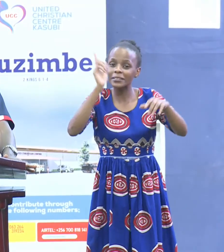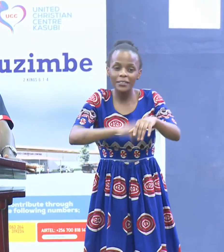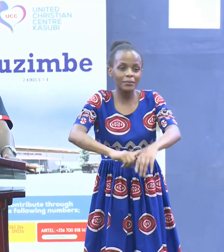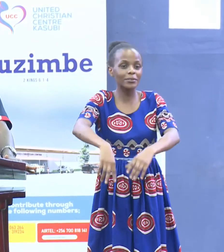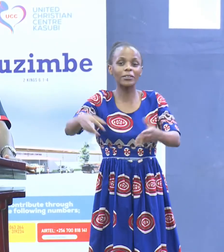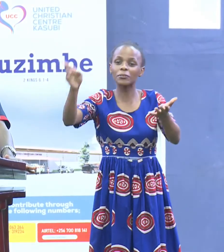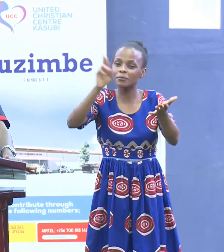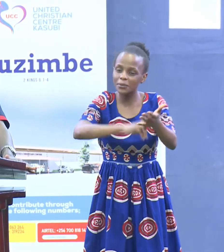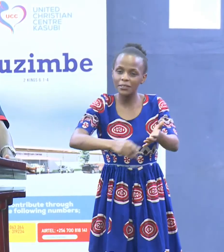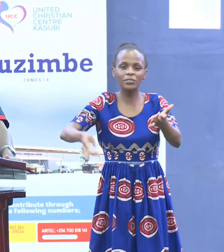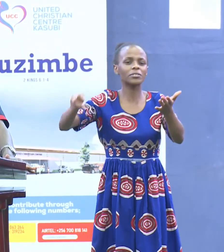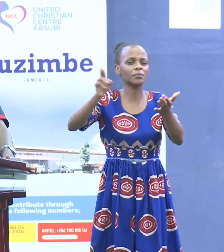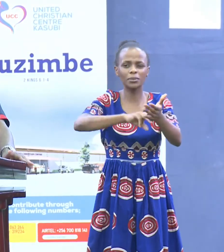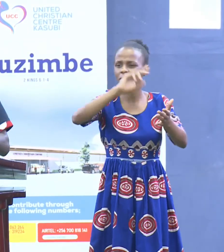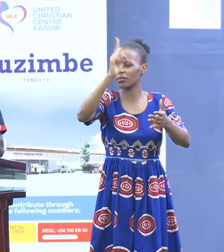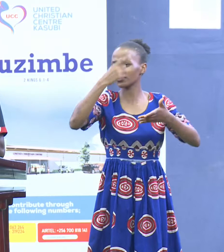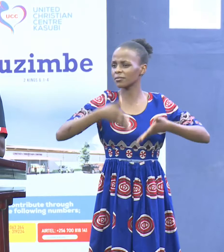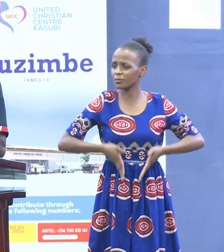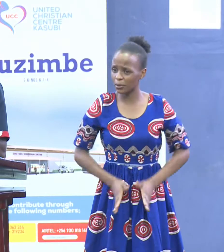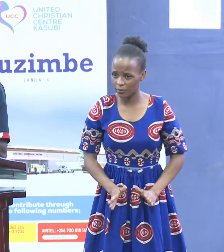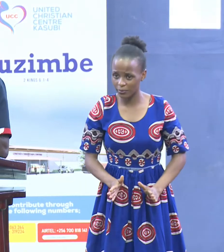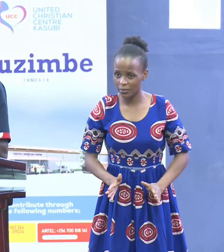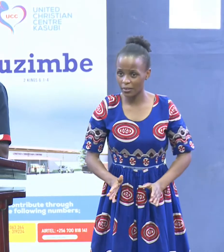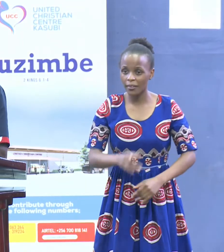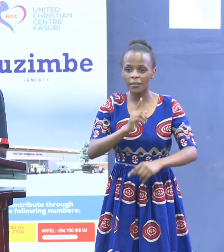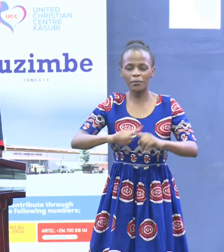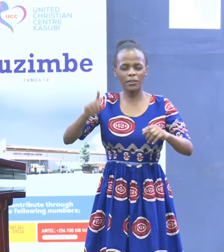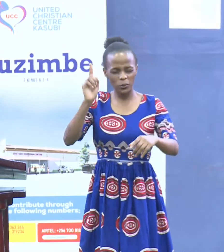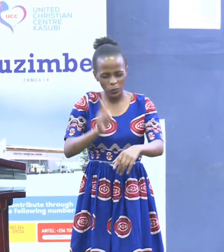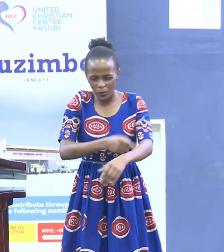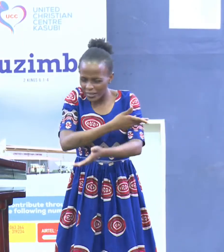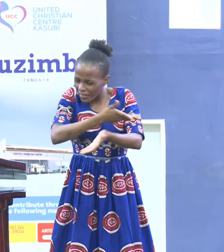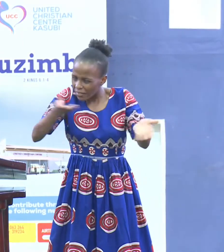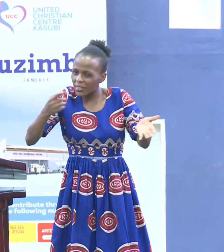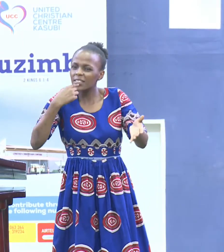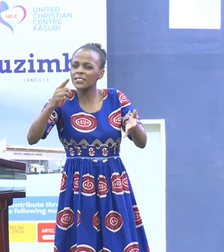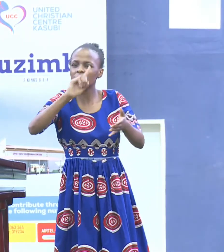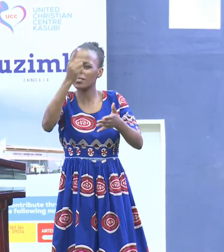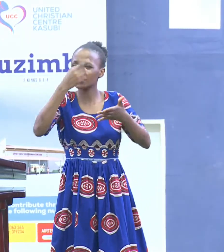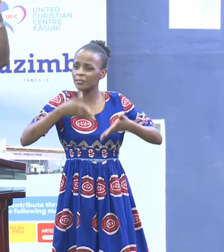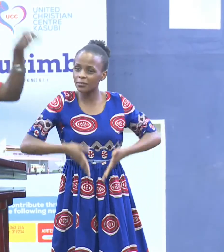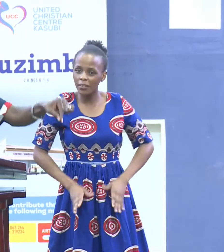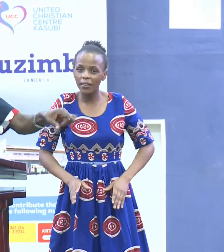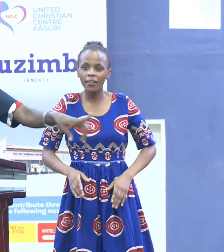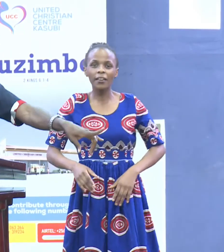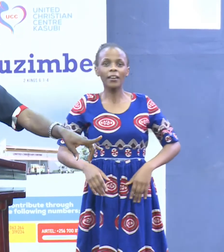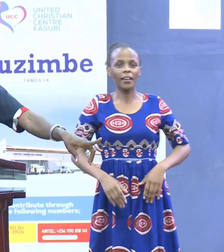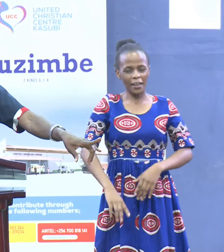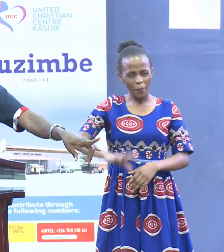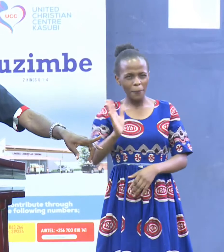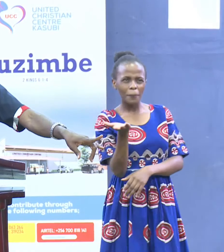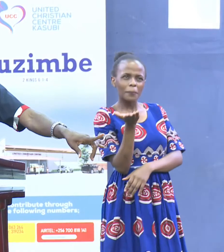don't know how many times they've repeatedly said the word firstborn. Whenever they speak firstborn,